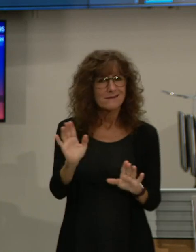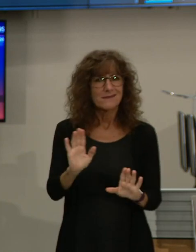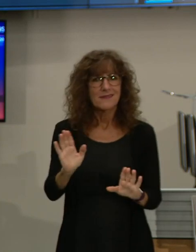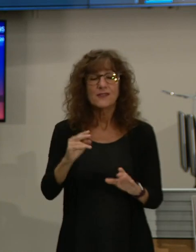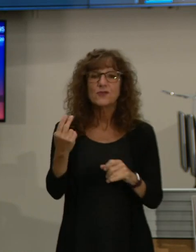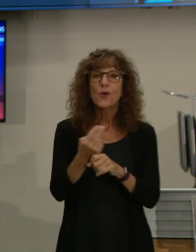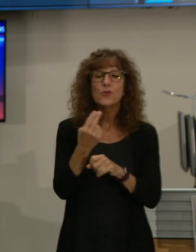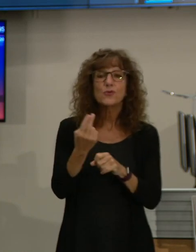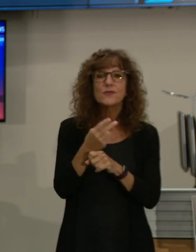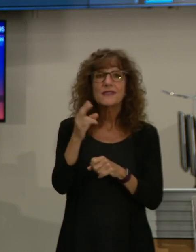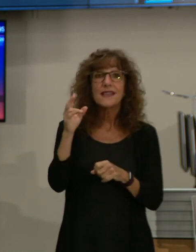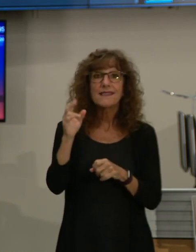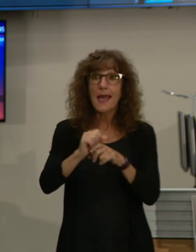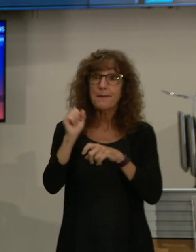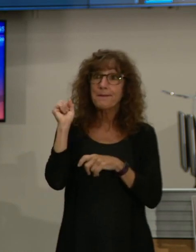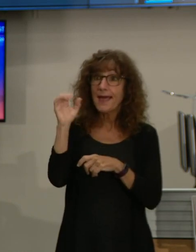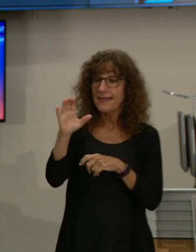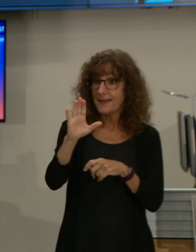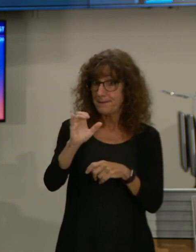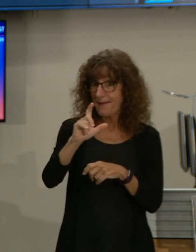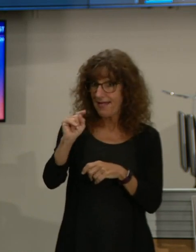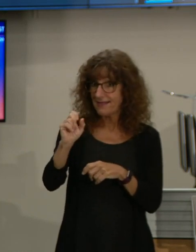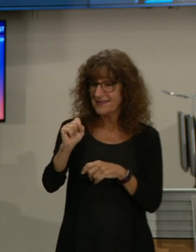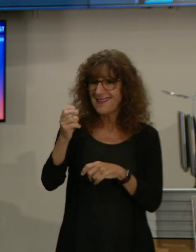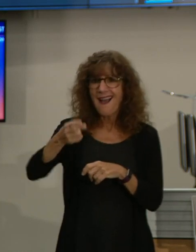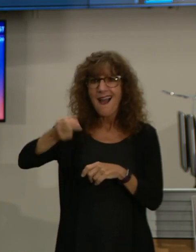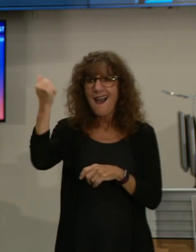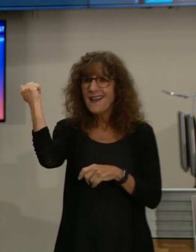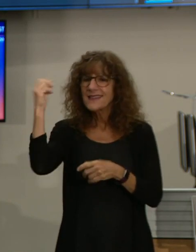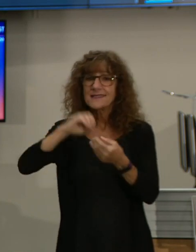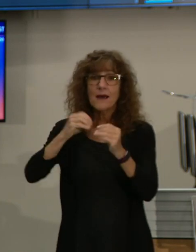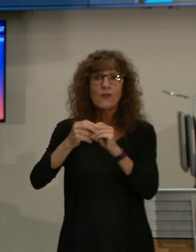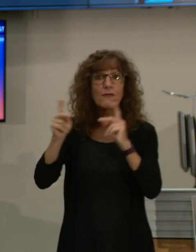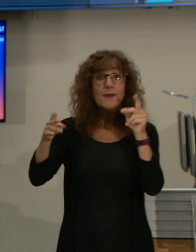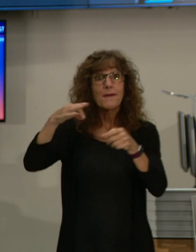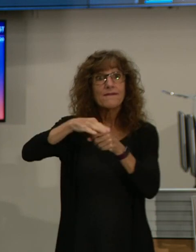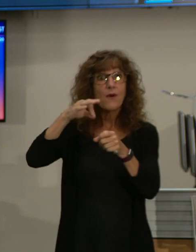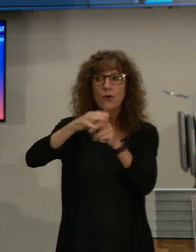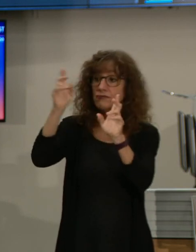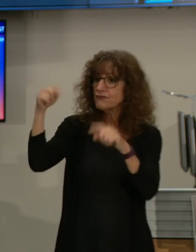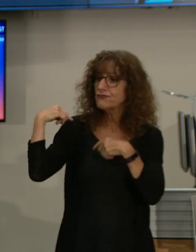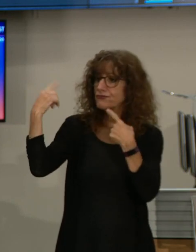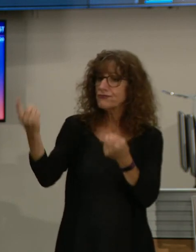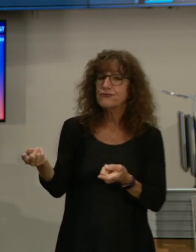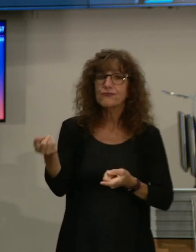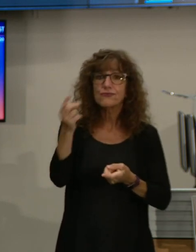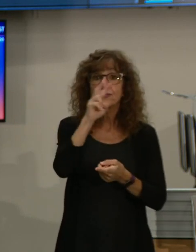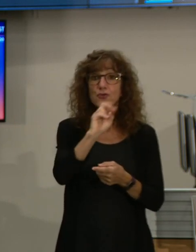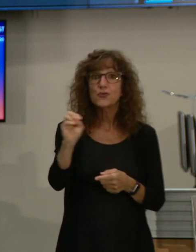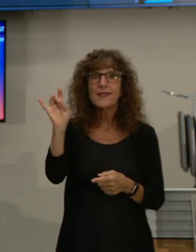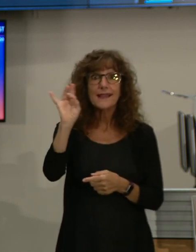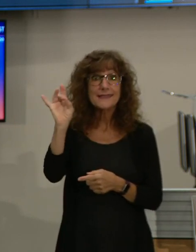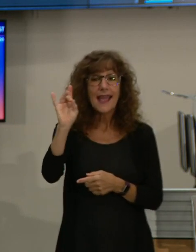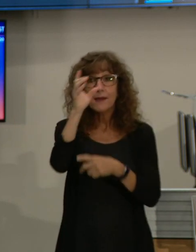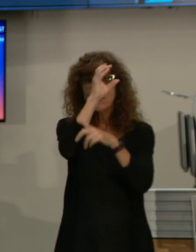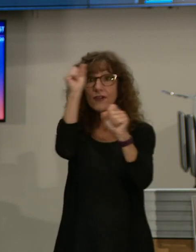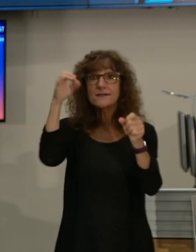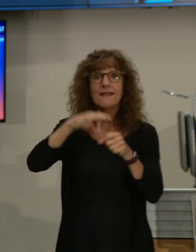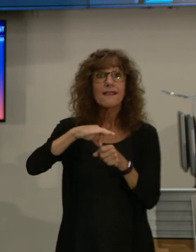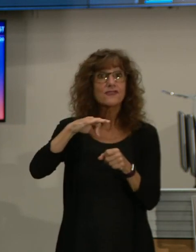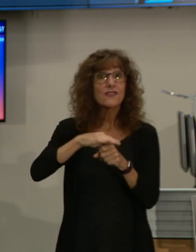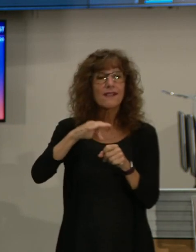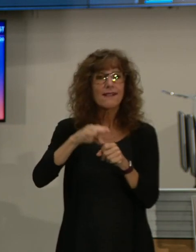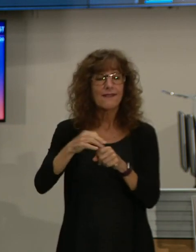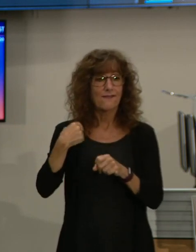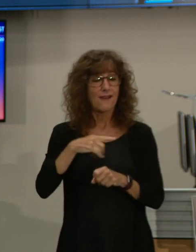using the primarily mail-in ballots, we saw the highest voter turnout that we've seen since the 2008 presidential election. So